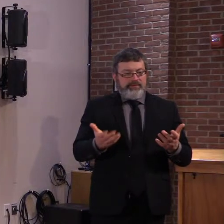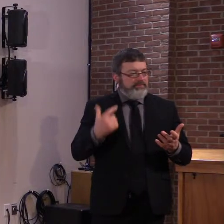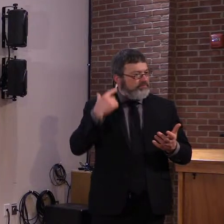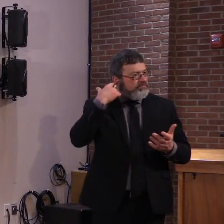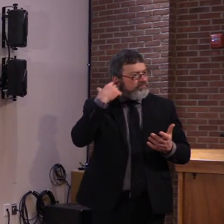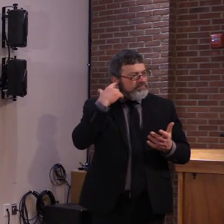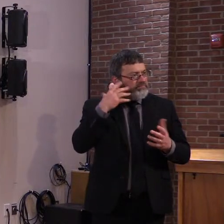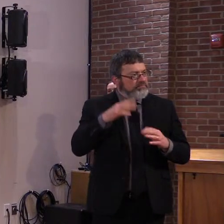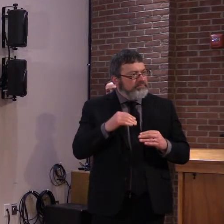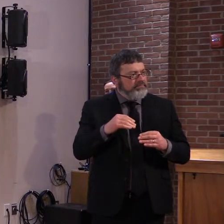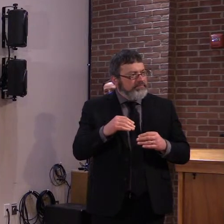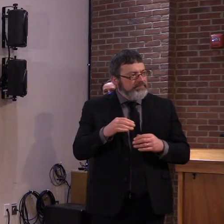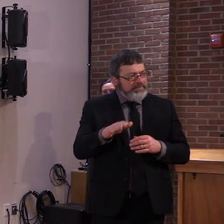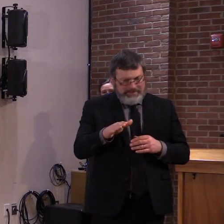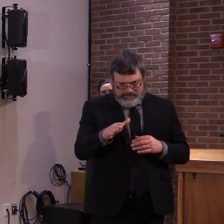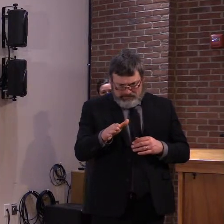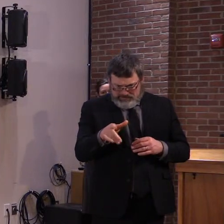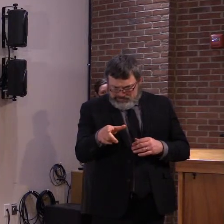Stuart, are you still there?